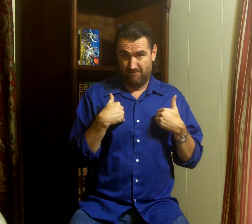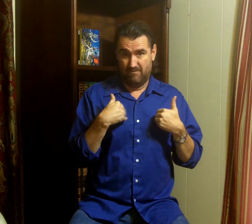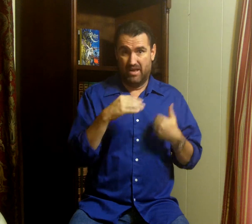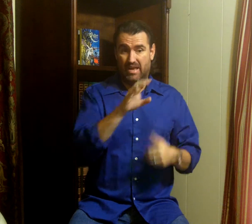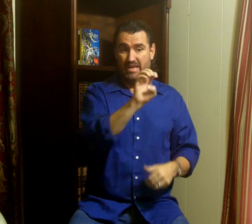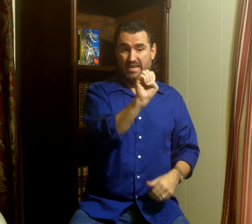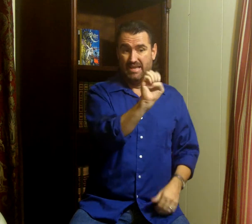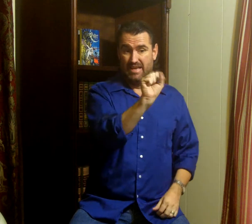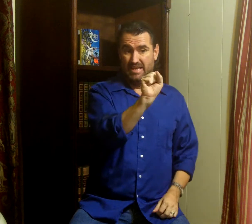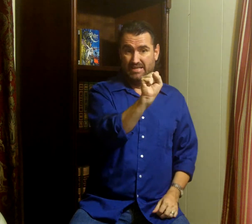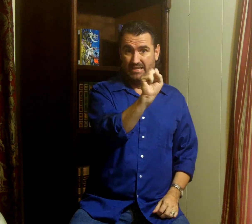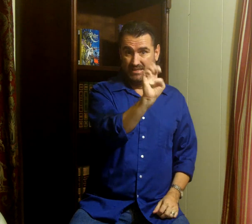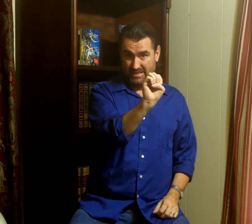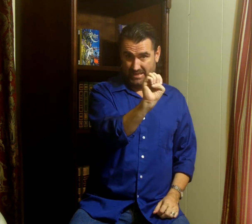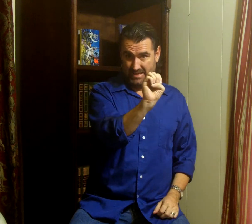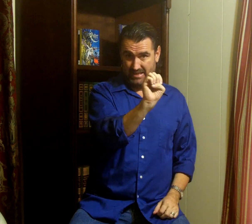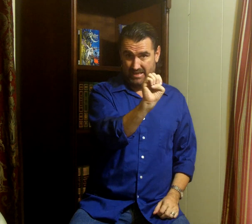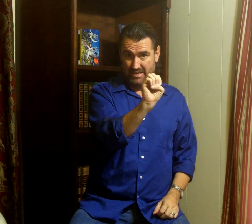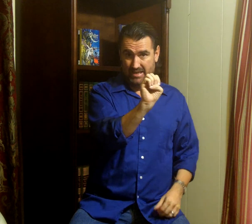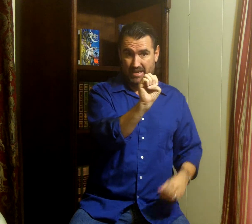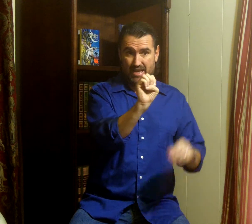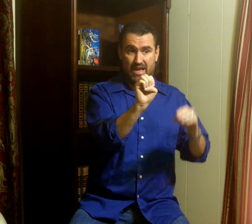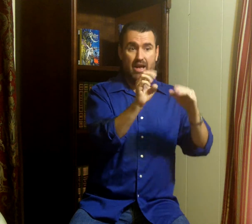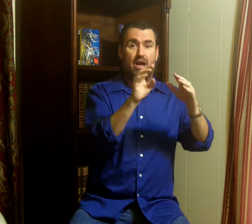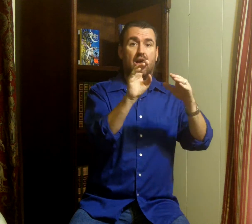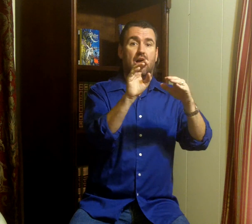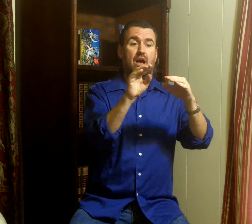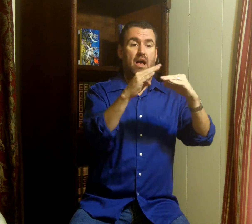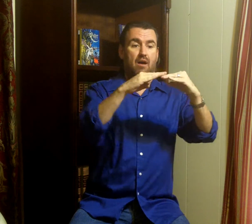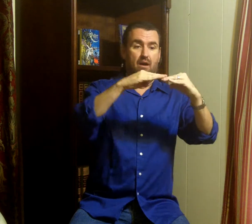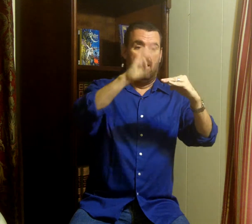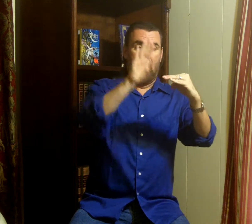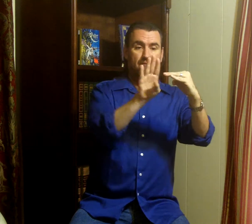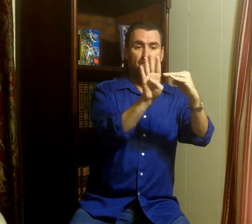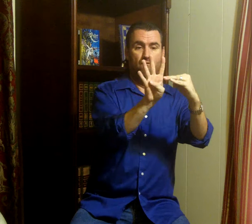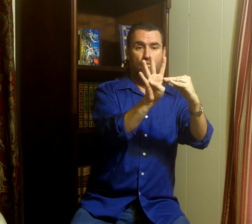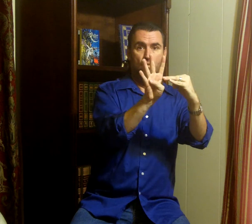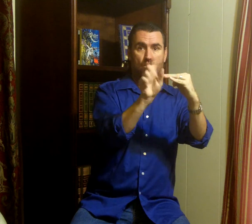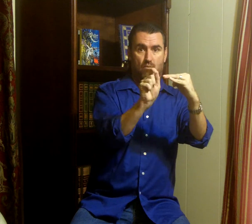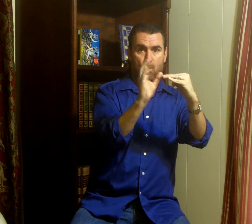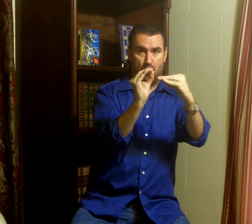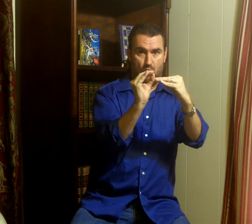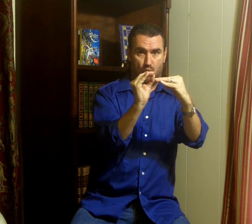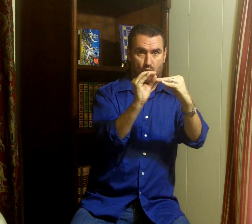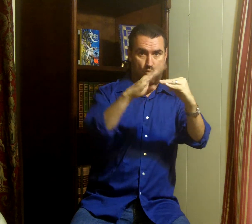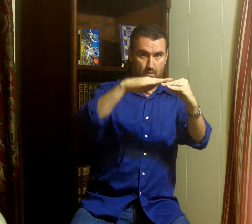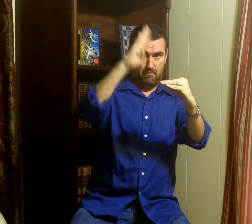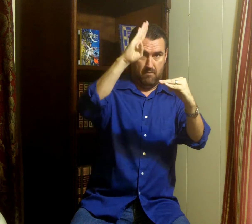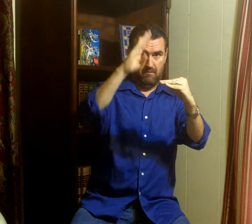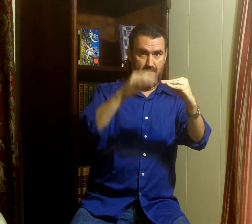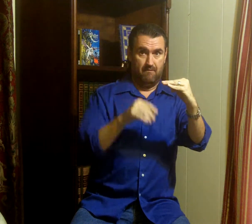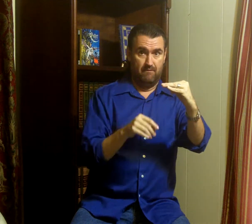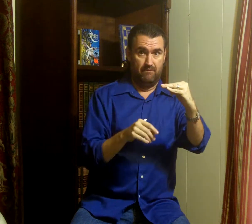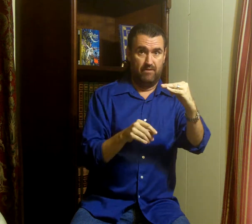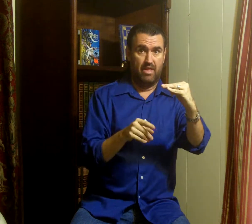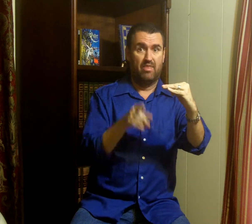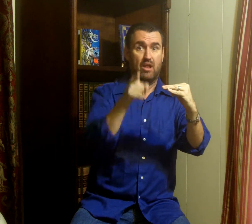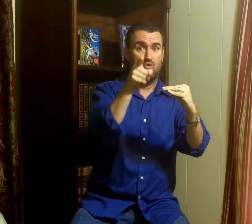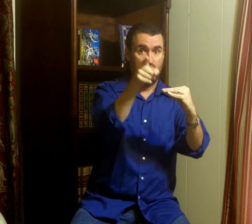ESSE at a level 4 or higher, then you are qualified